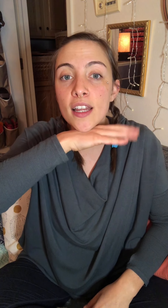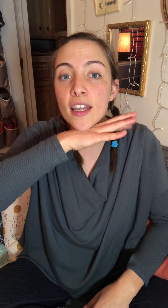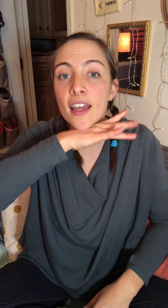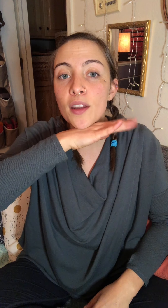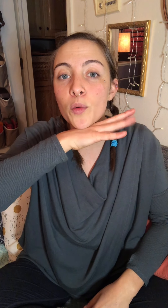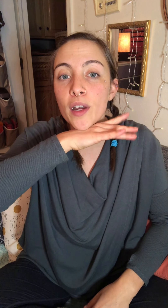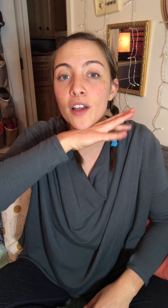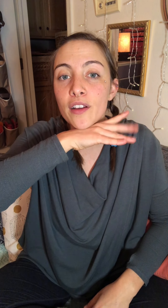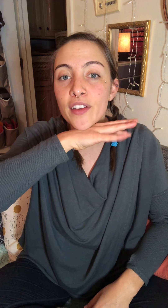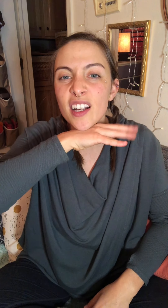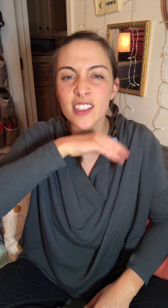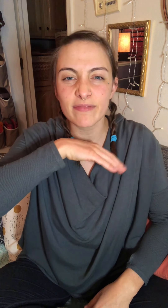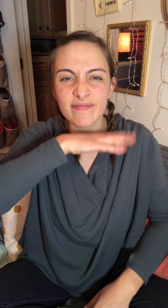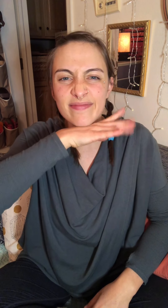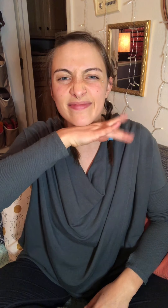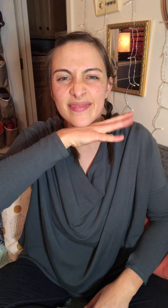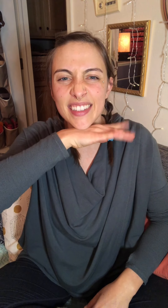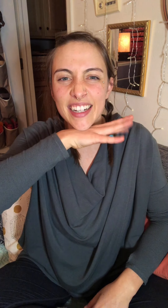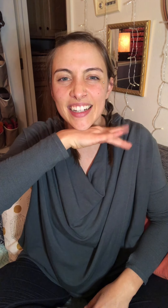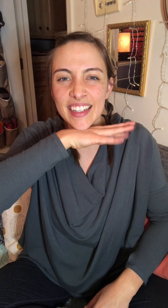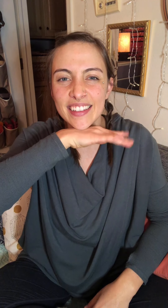and wiggle your fingers. Dirty.